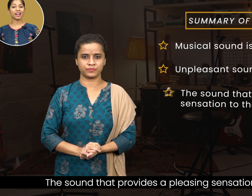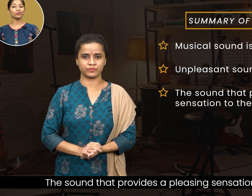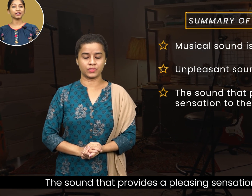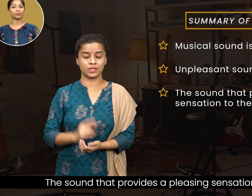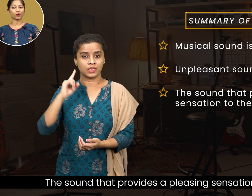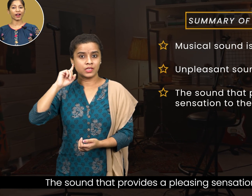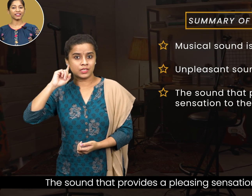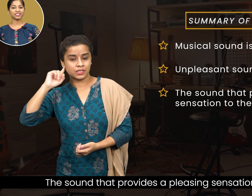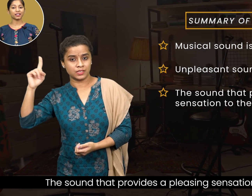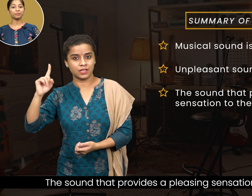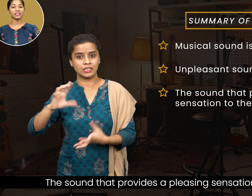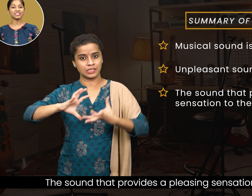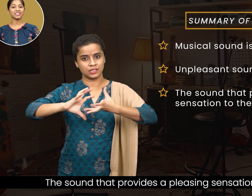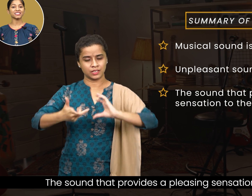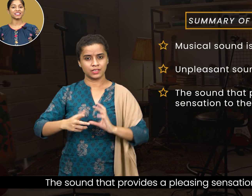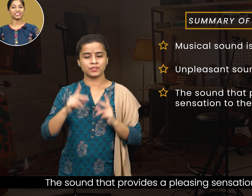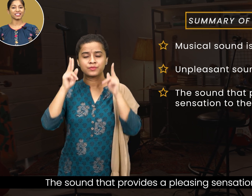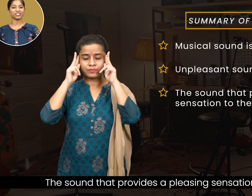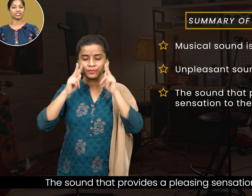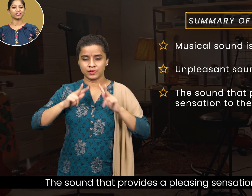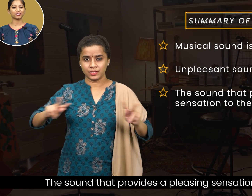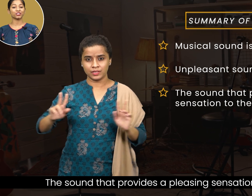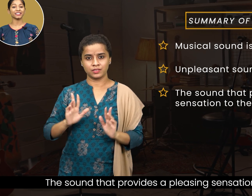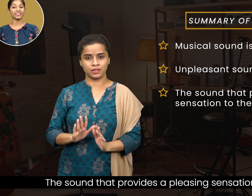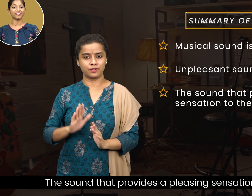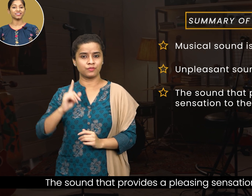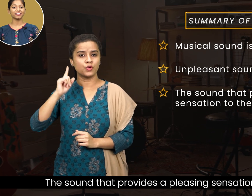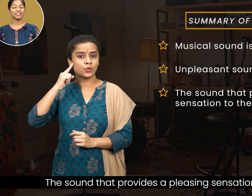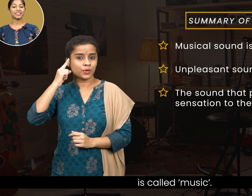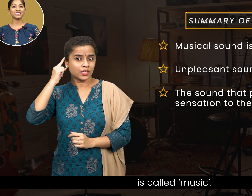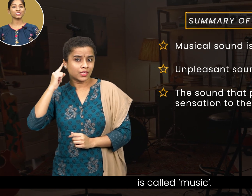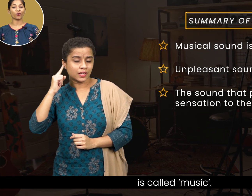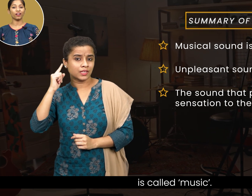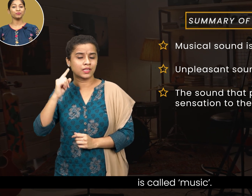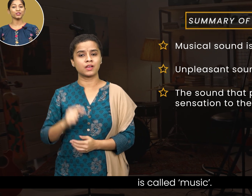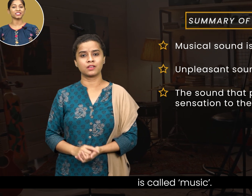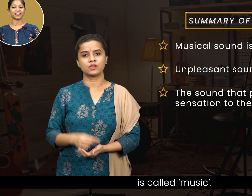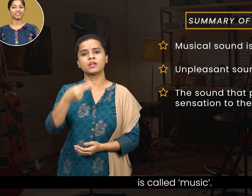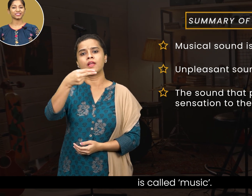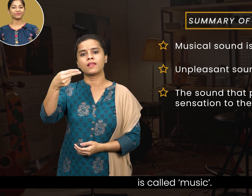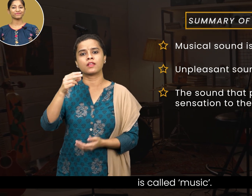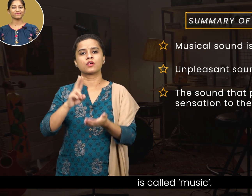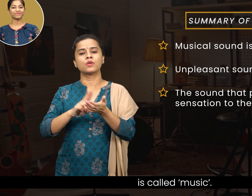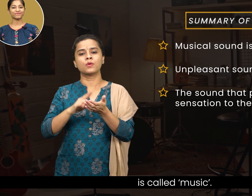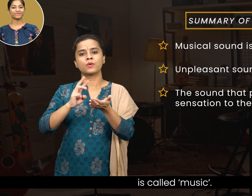The sound that provides a pleasing sensation to the ear is called music.